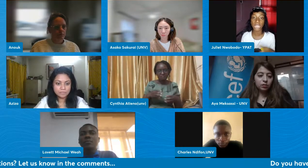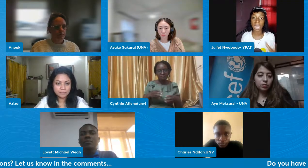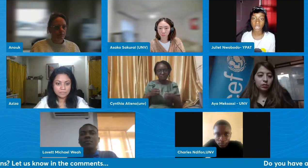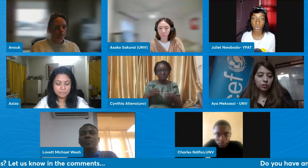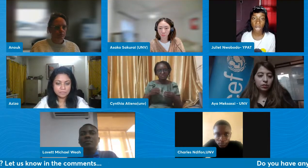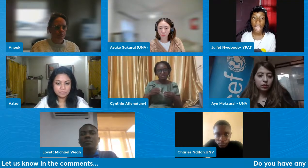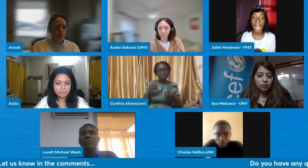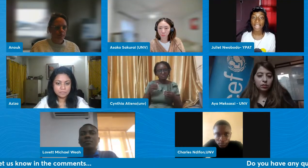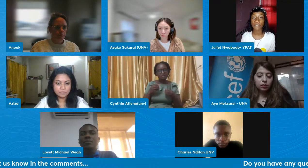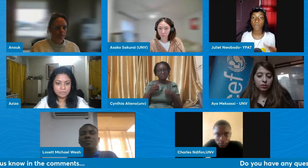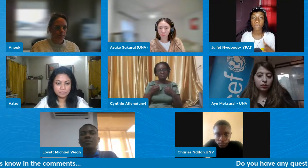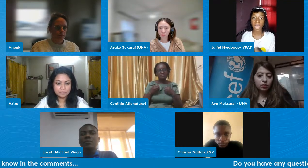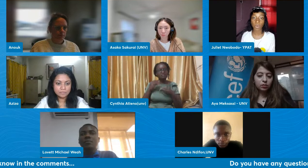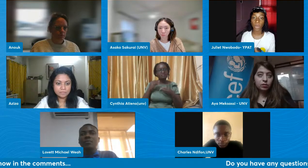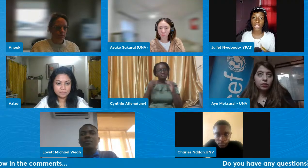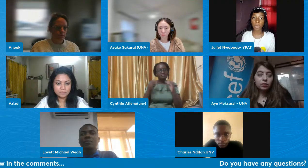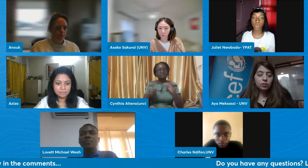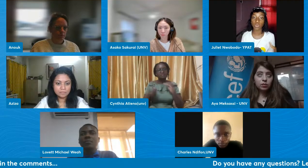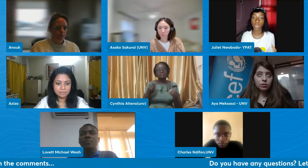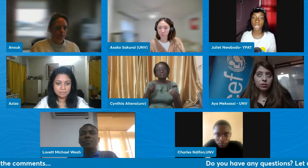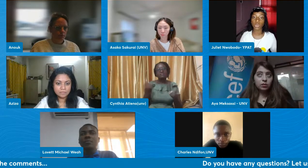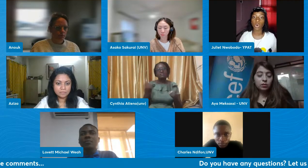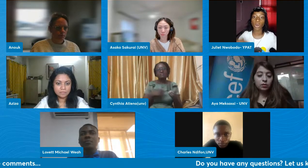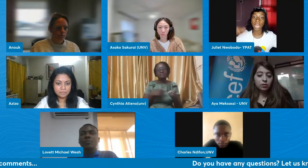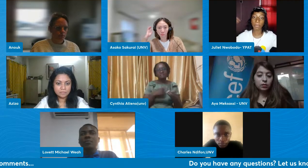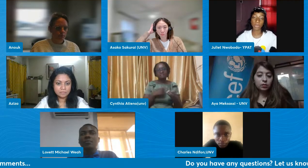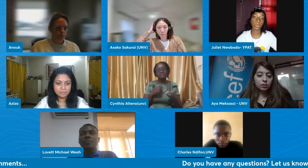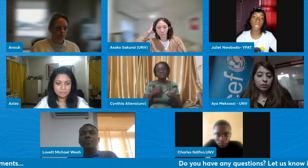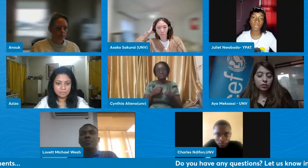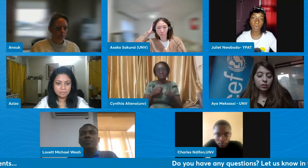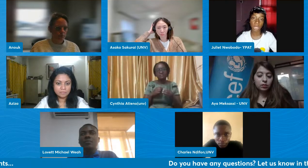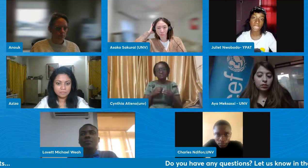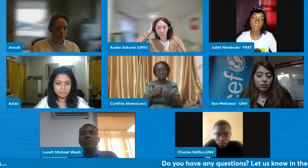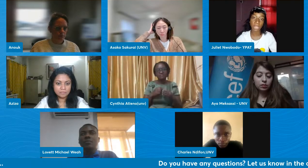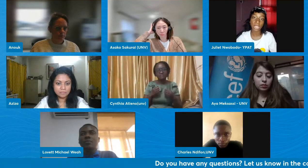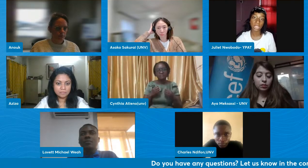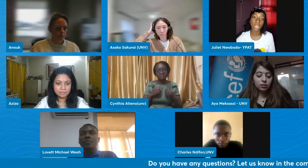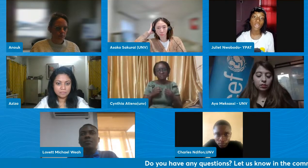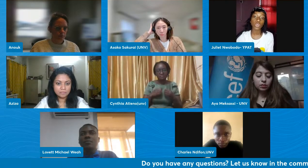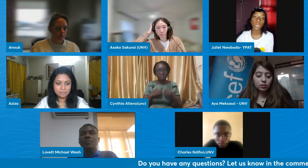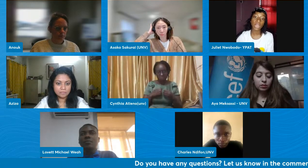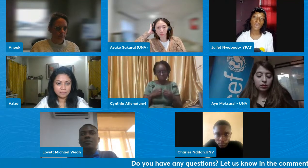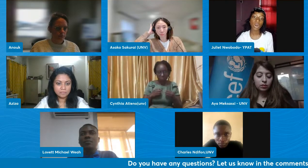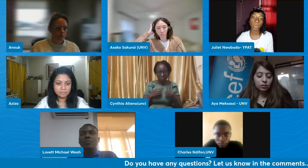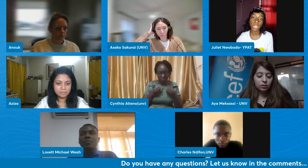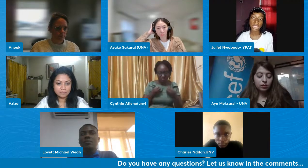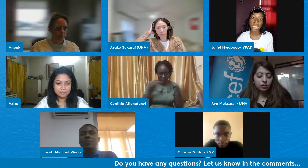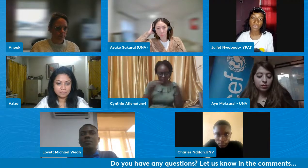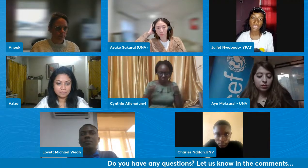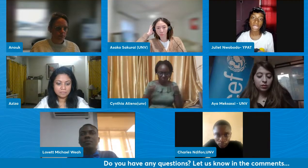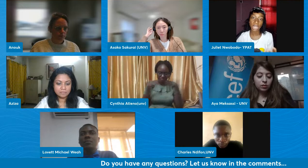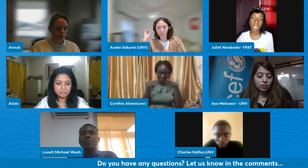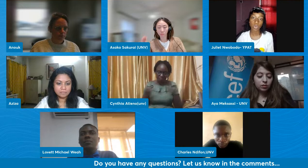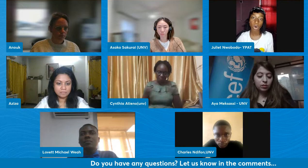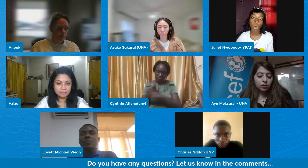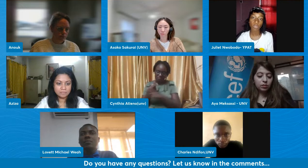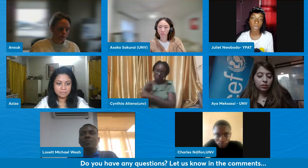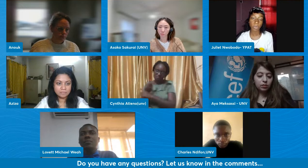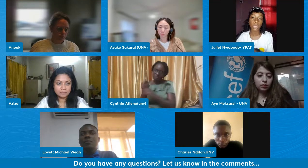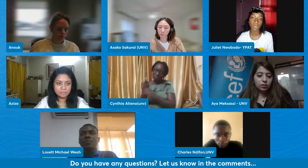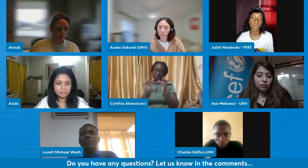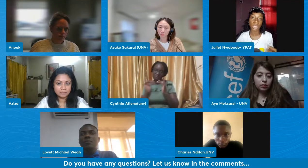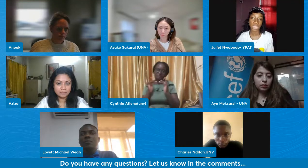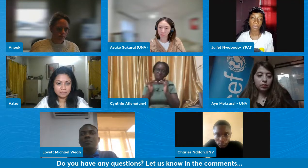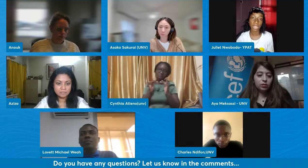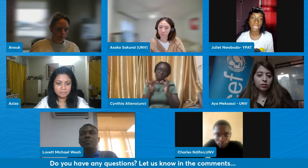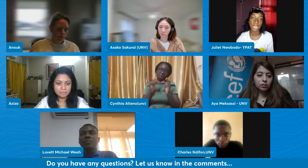to the network. And from there, we were able to reach out to other people living with disabilities. So in every community, there is a network of